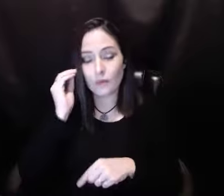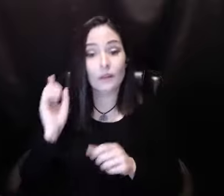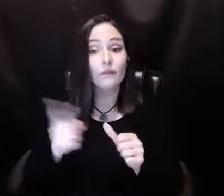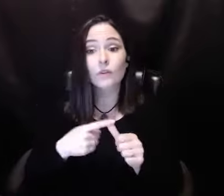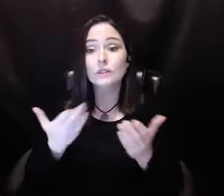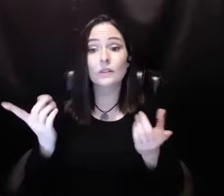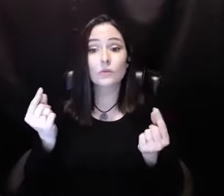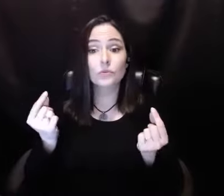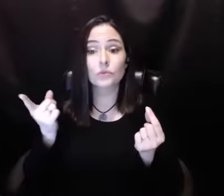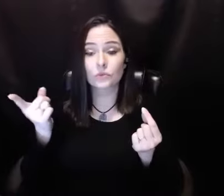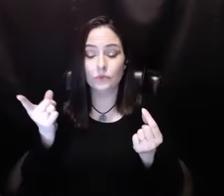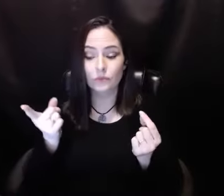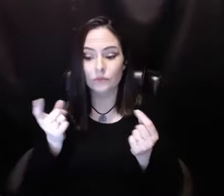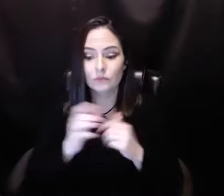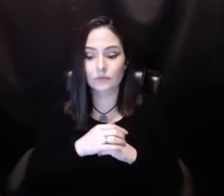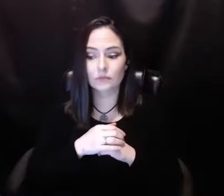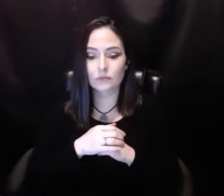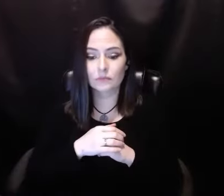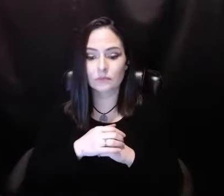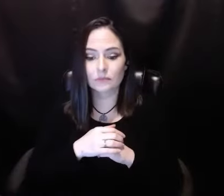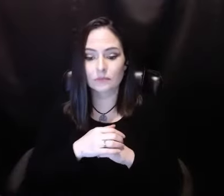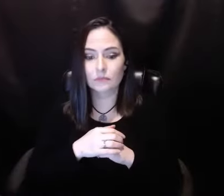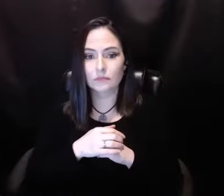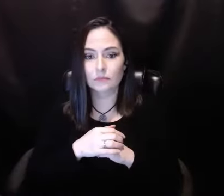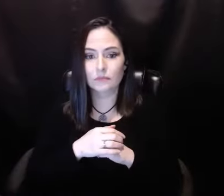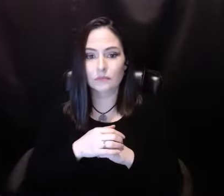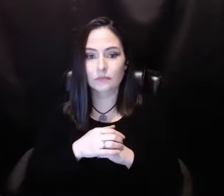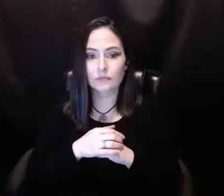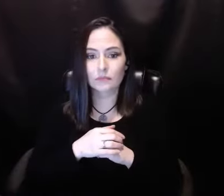He comes home, and the first thing he does